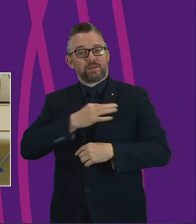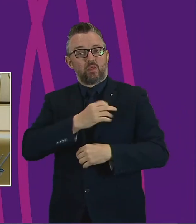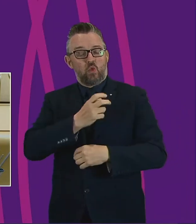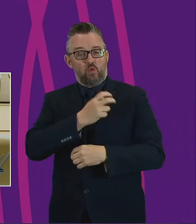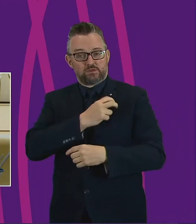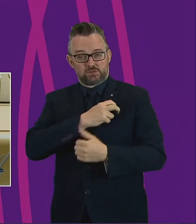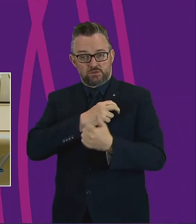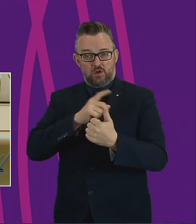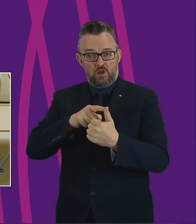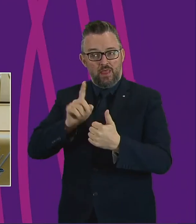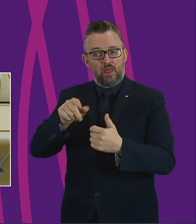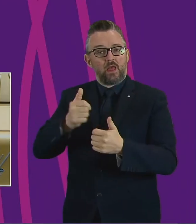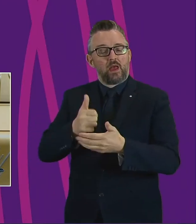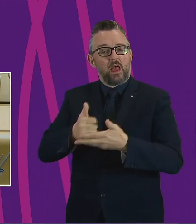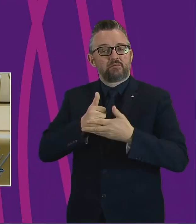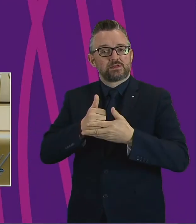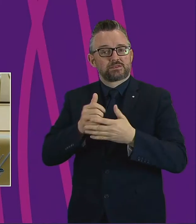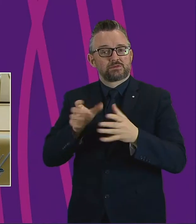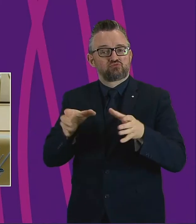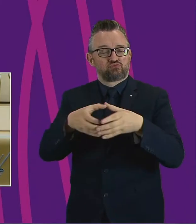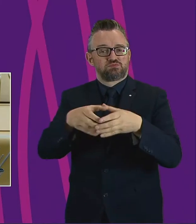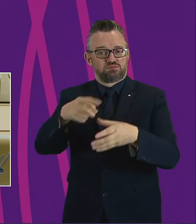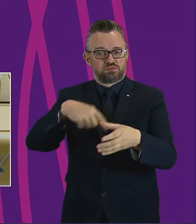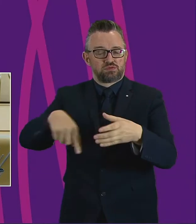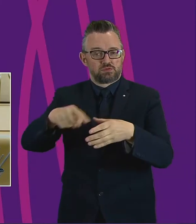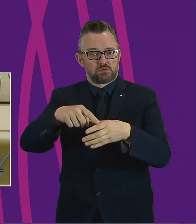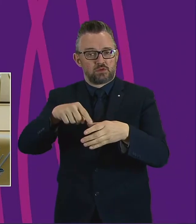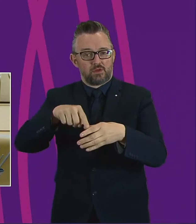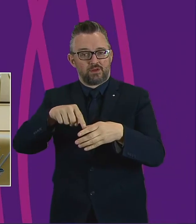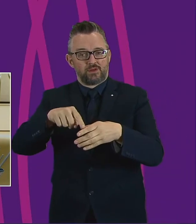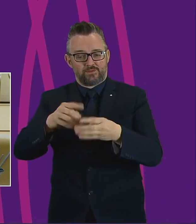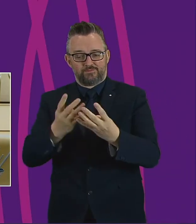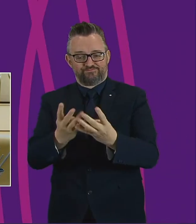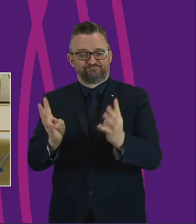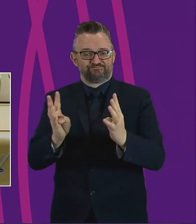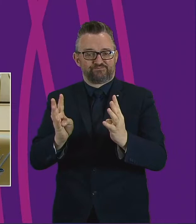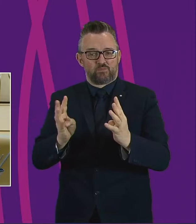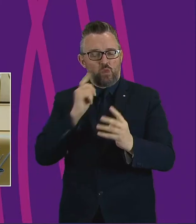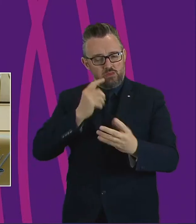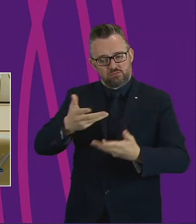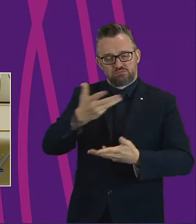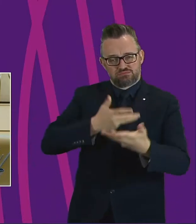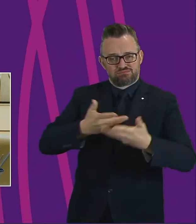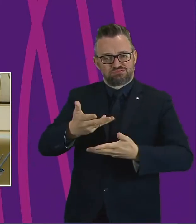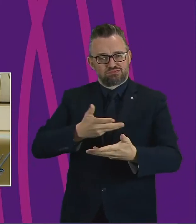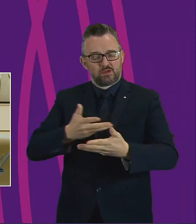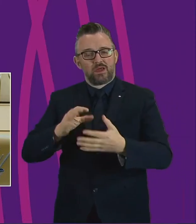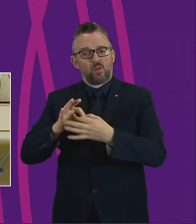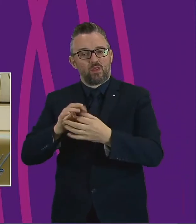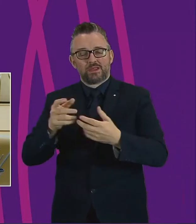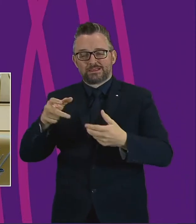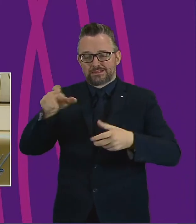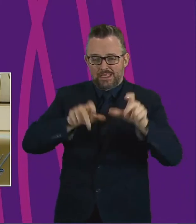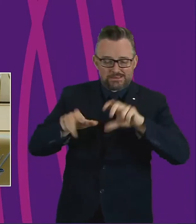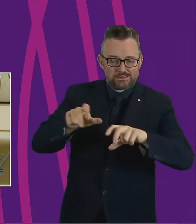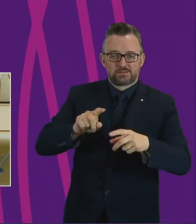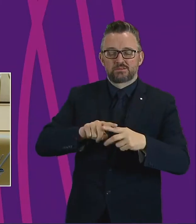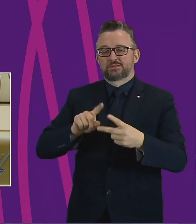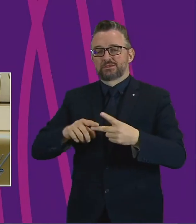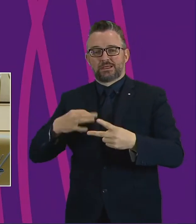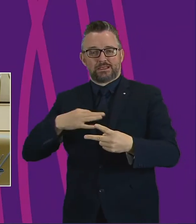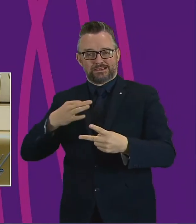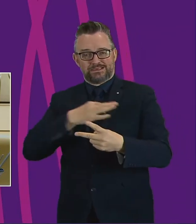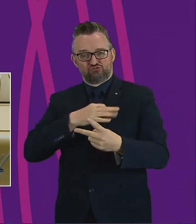Officers Advisory Body, that is our advisory body that involves both scientists and clinicians